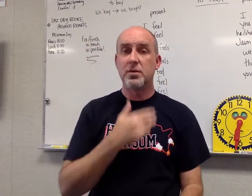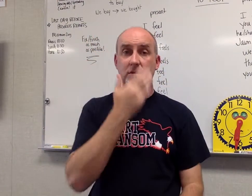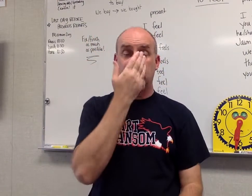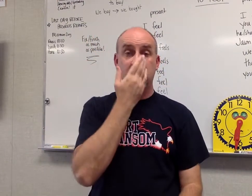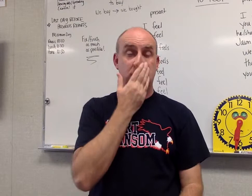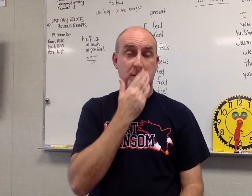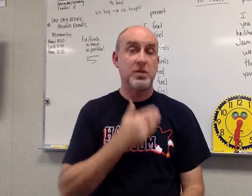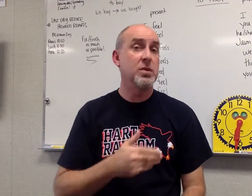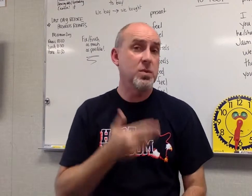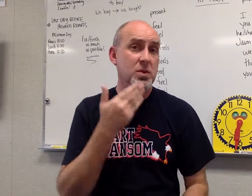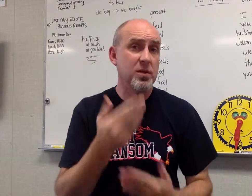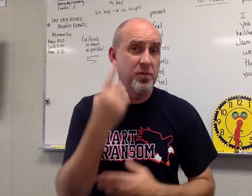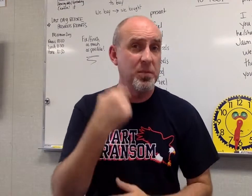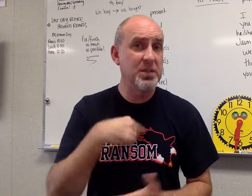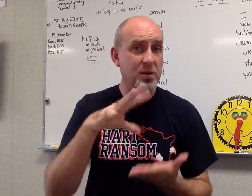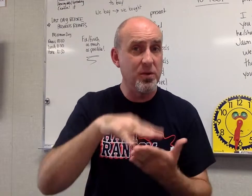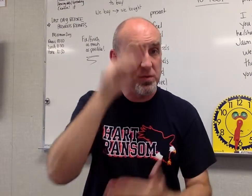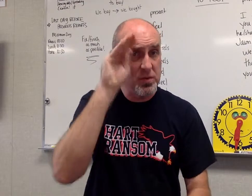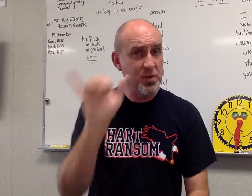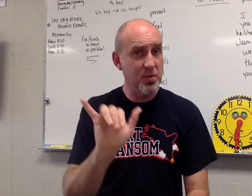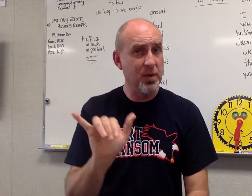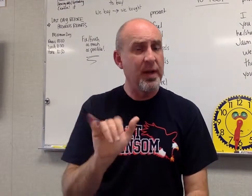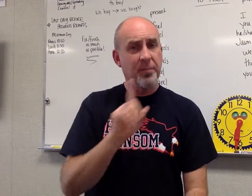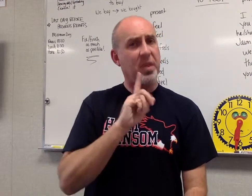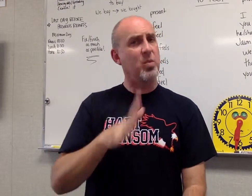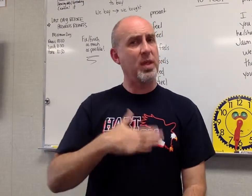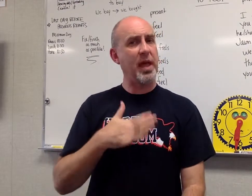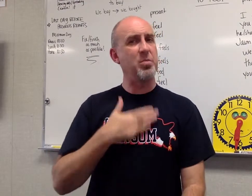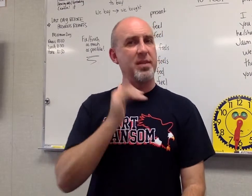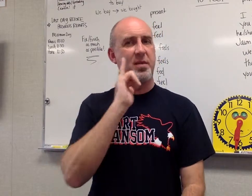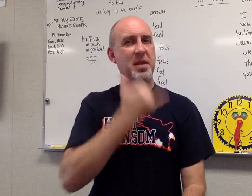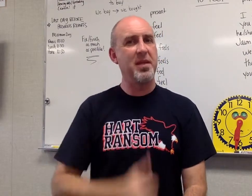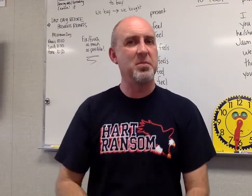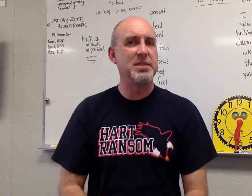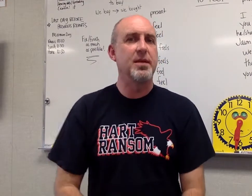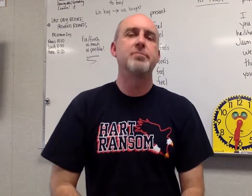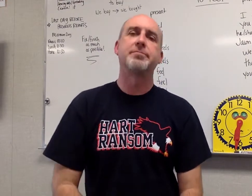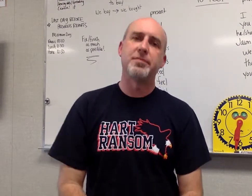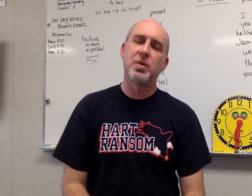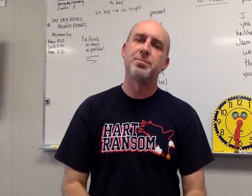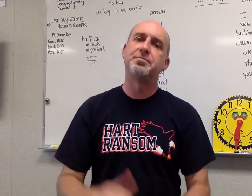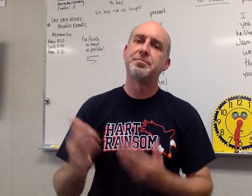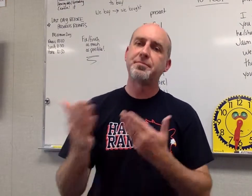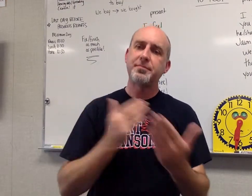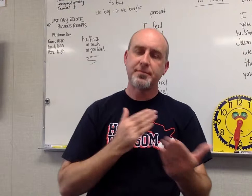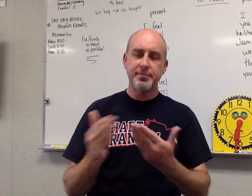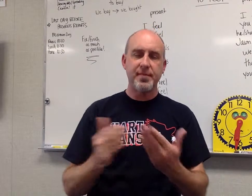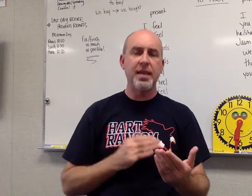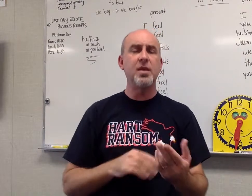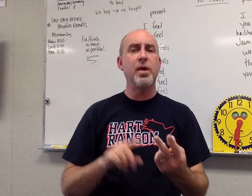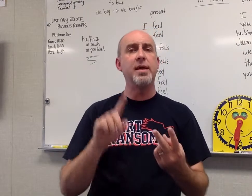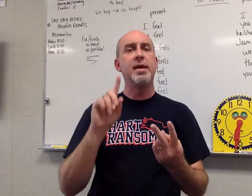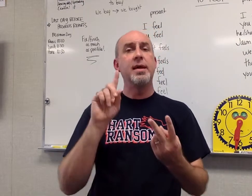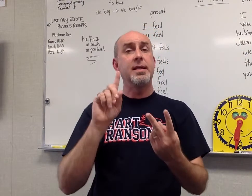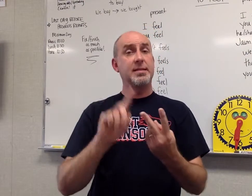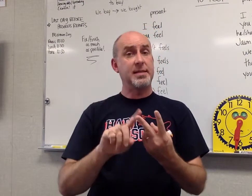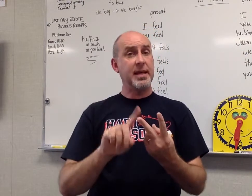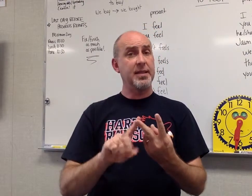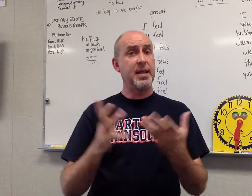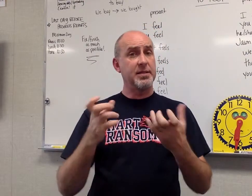down. So this was good for me to learn too. I'm really happy that I made that mistake. So anyway, the second thing is I